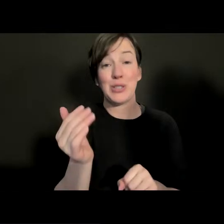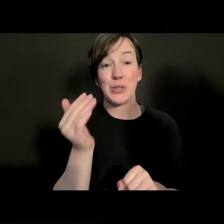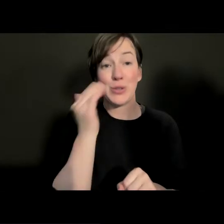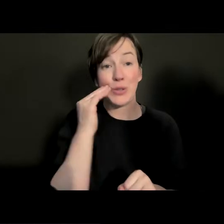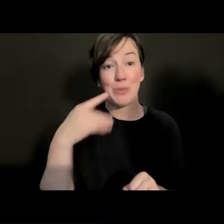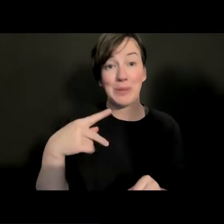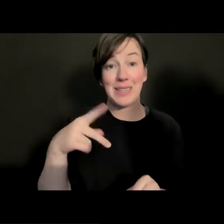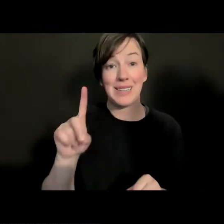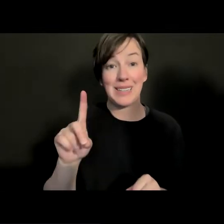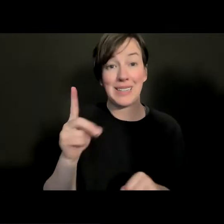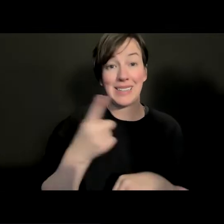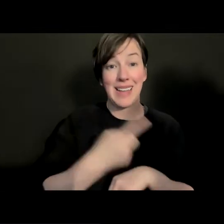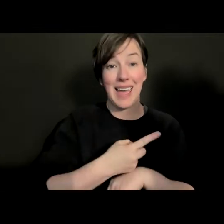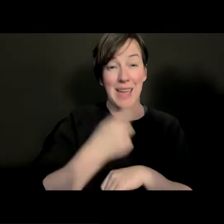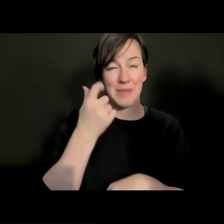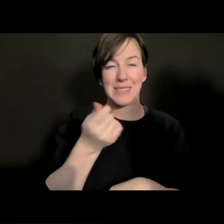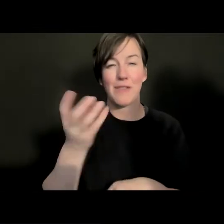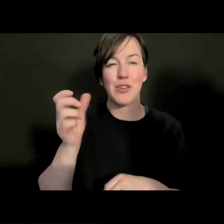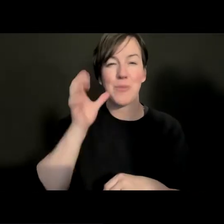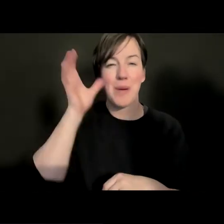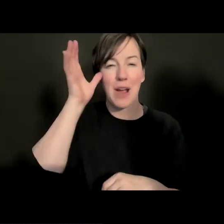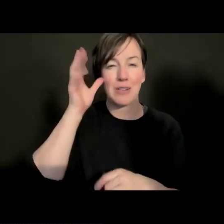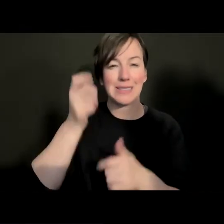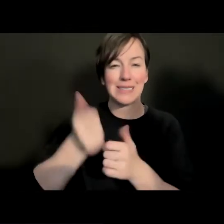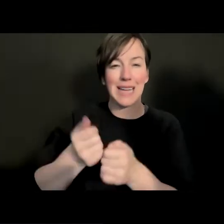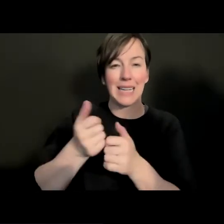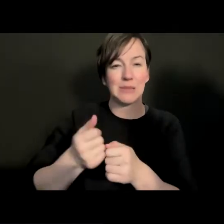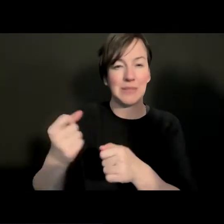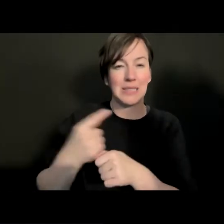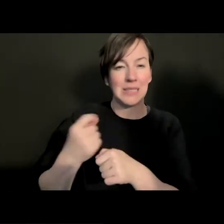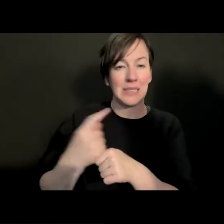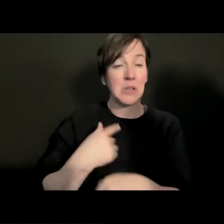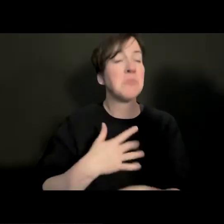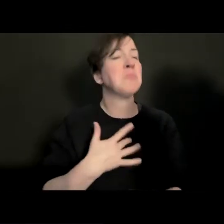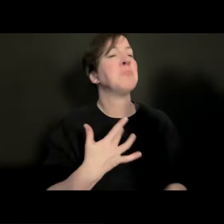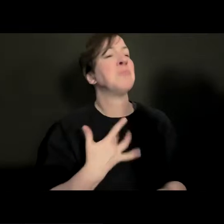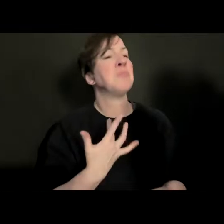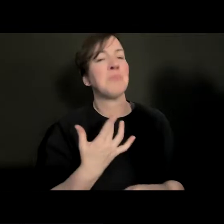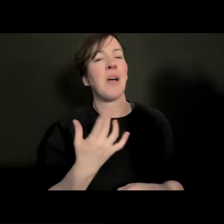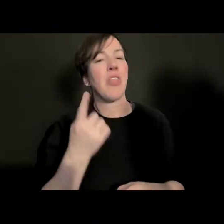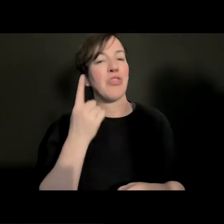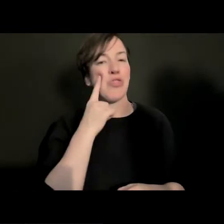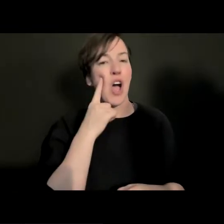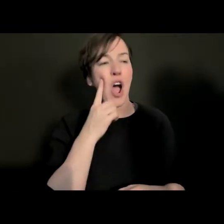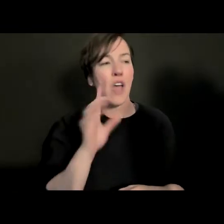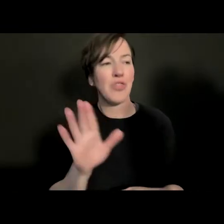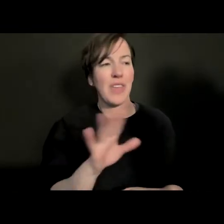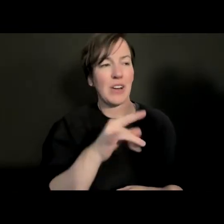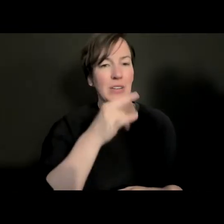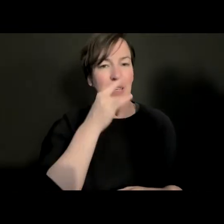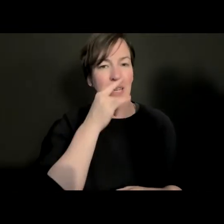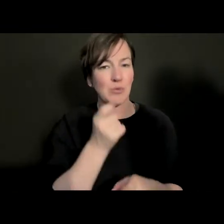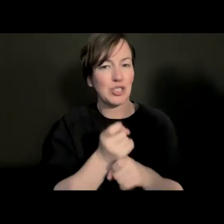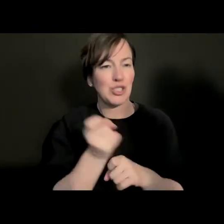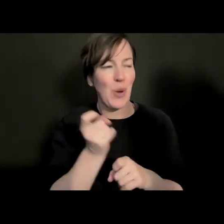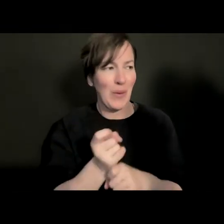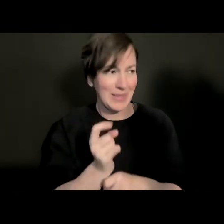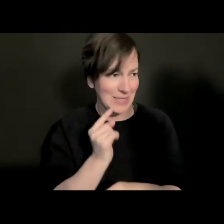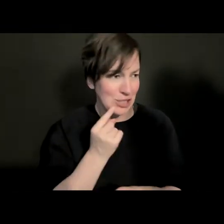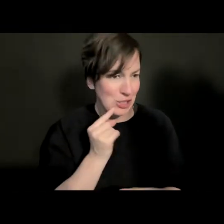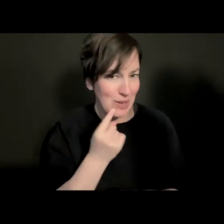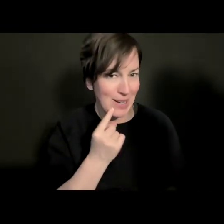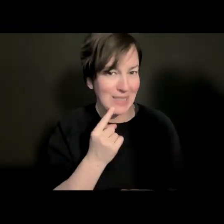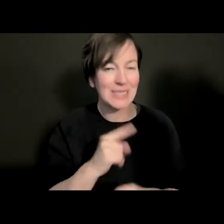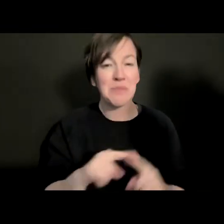Day because a couple of parents texted me because they wanted to check in. They thought their kids were just joking, that there